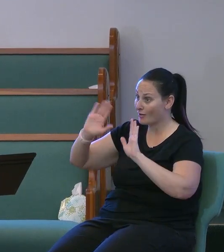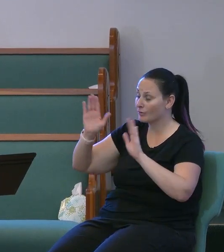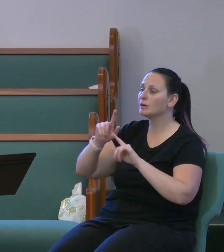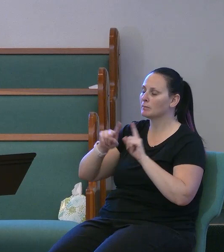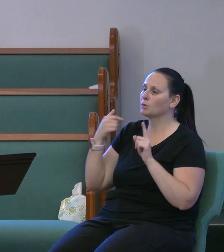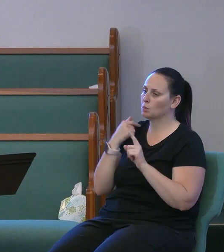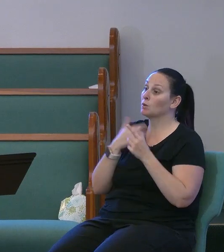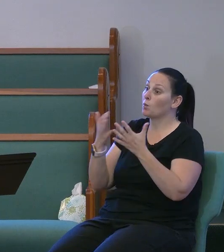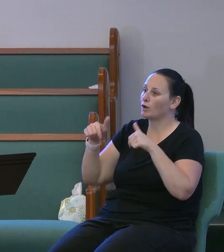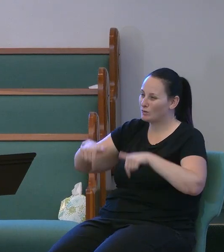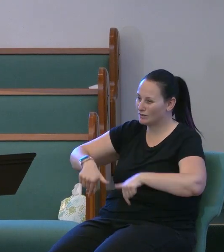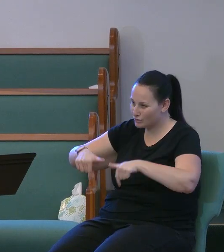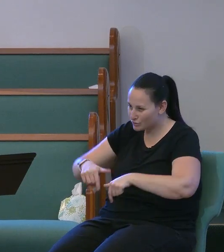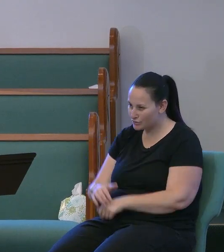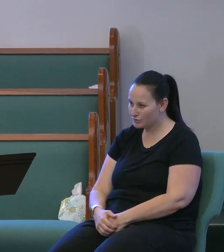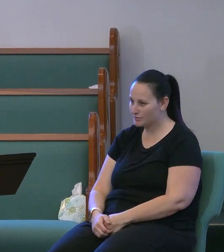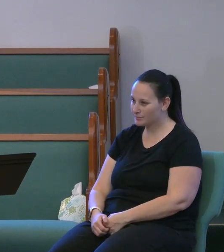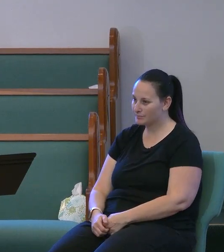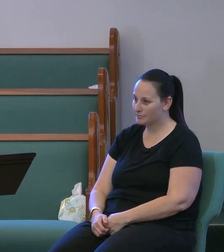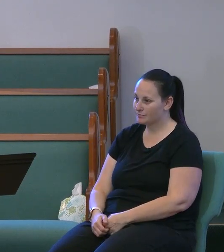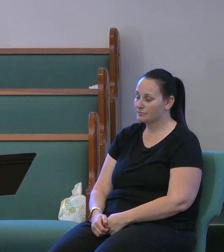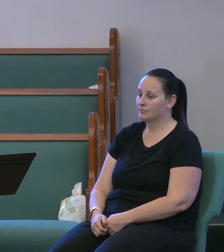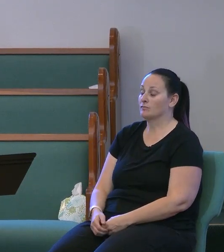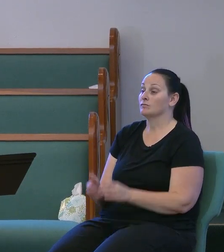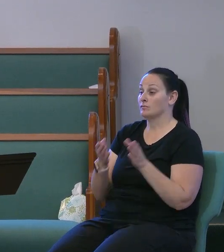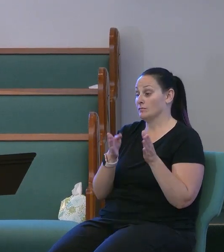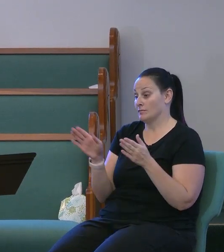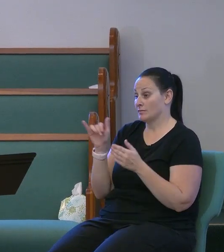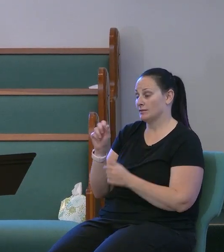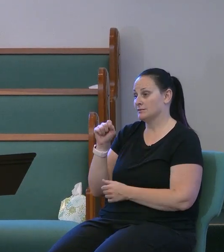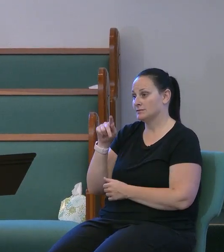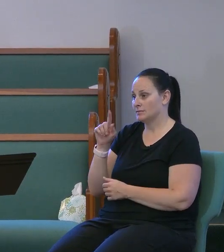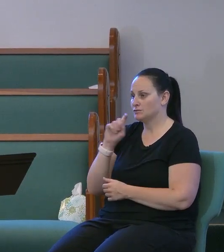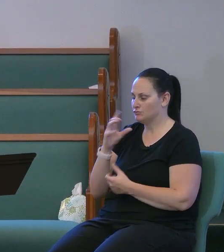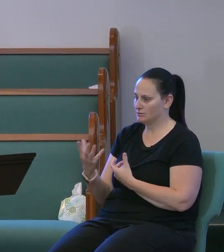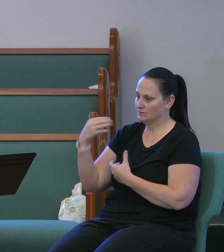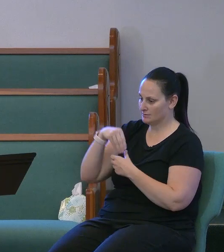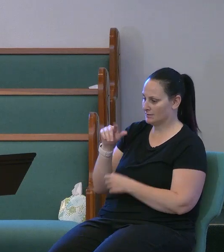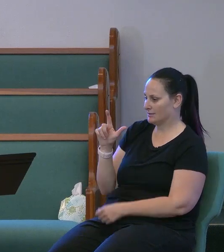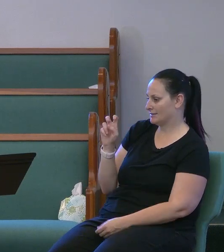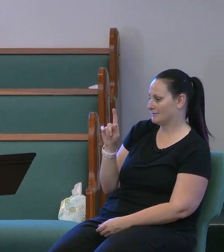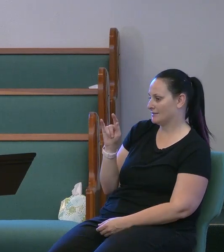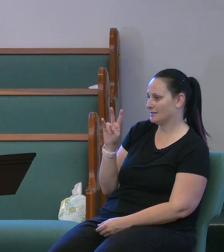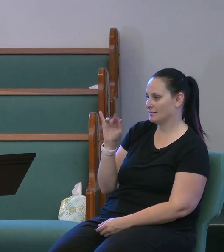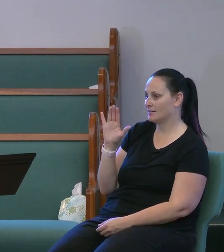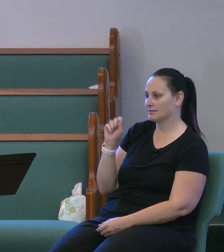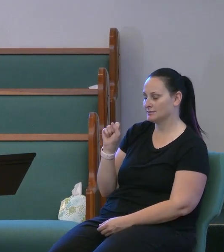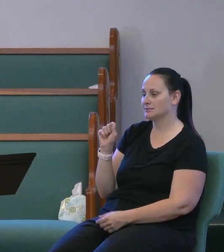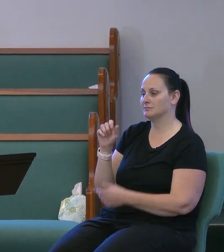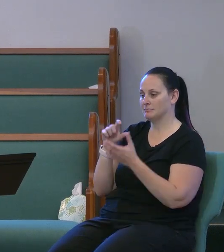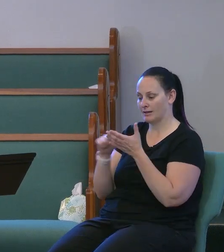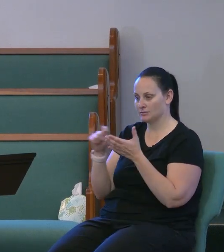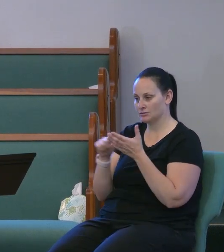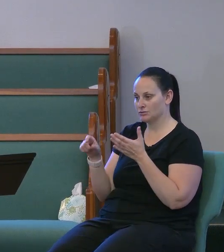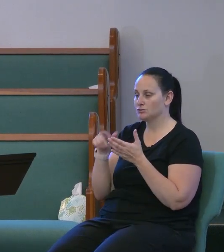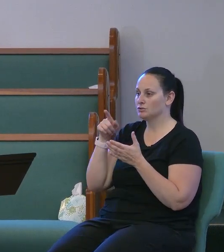actually want you here. It moves to that space that embodies this Leviticus passage. You shall treat